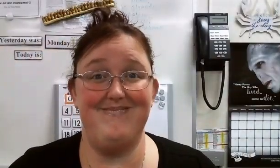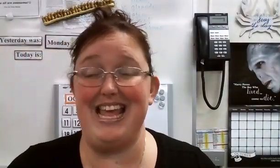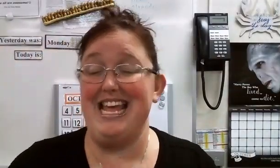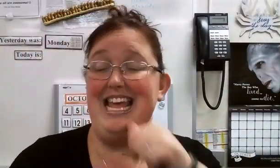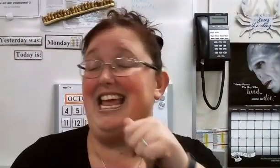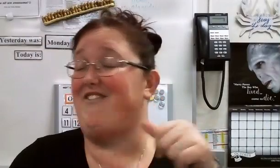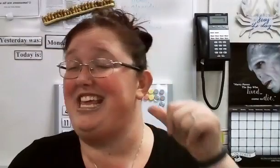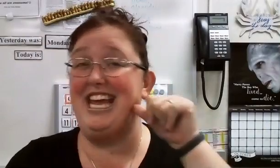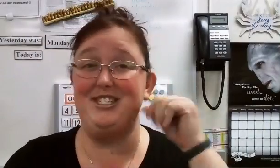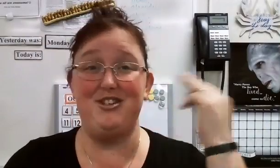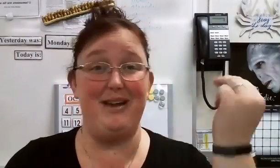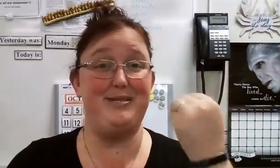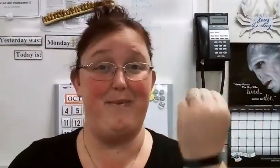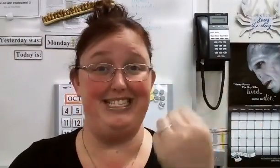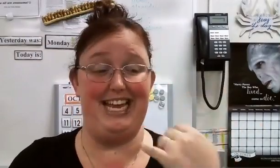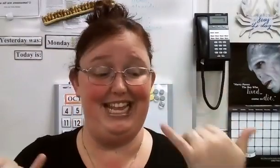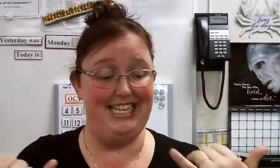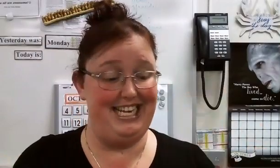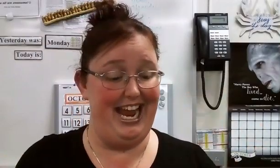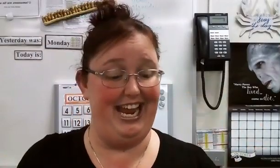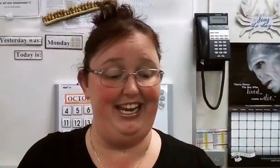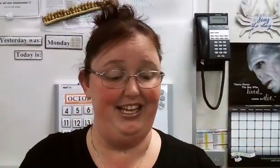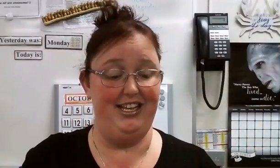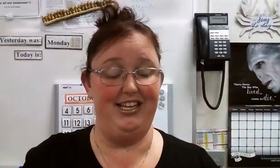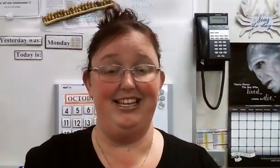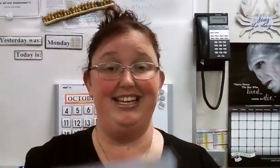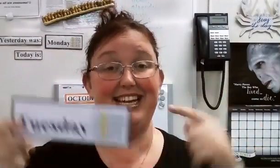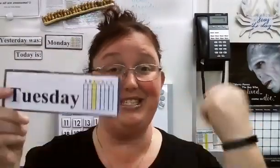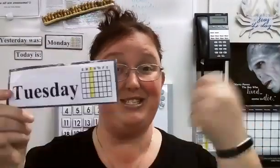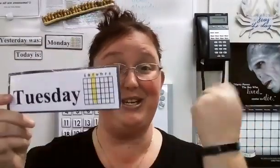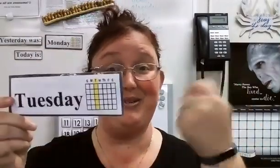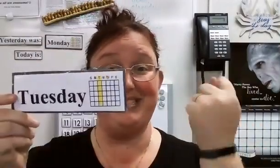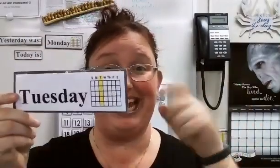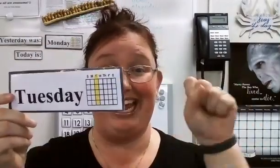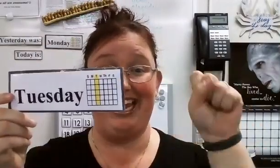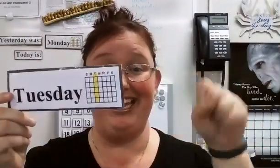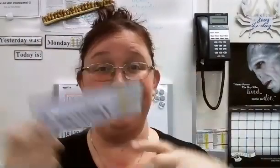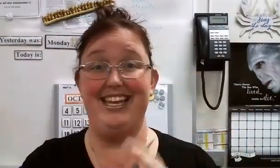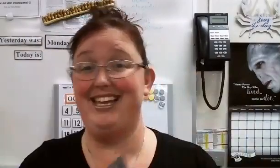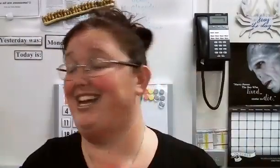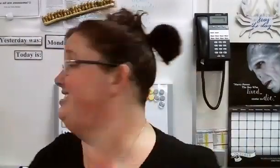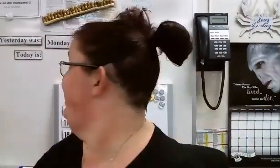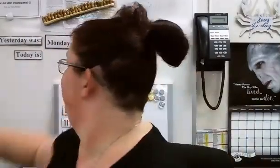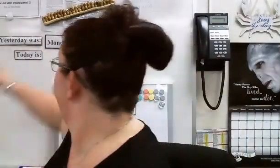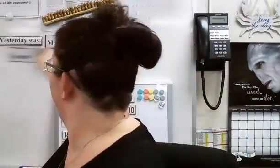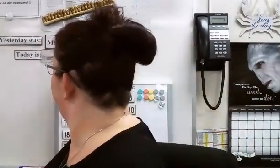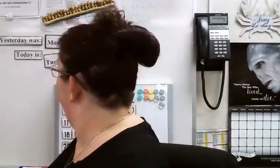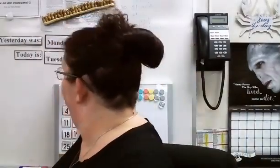If yesterday was Monday, then today is Tuesday. Yeah, today is Tuesday. Okay,